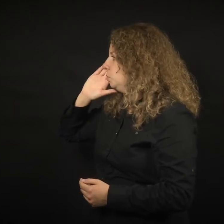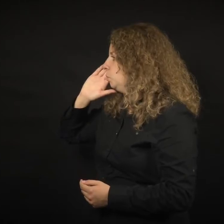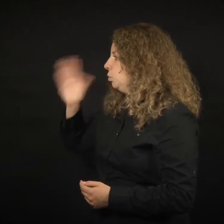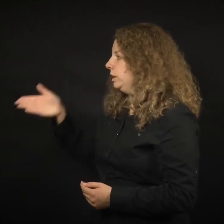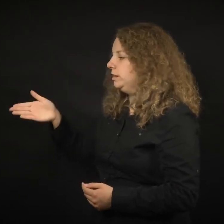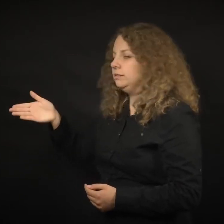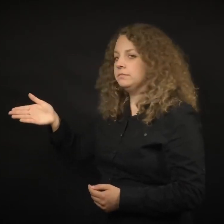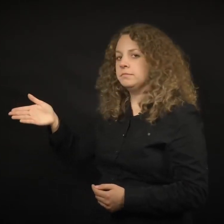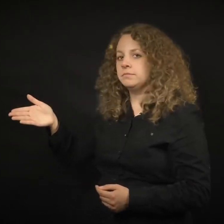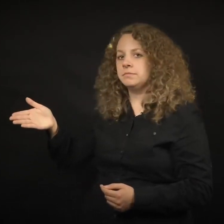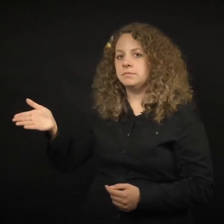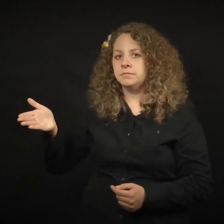Will.